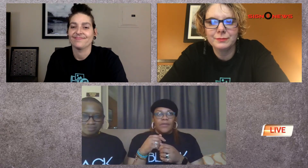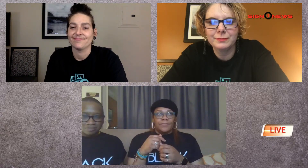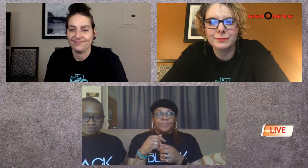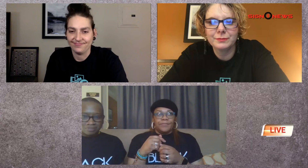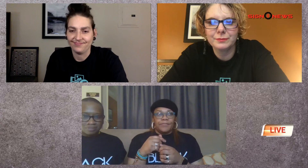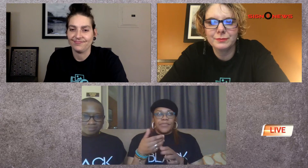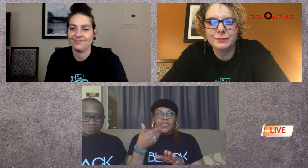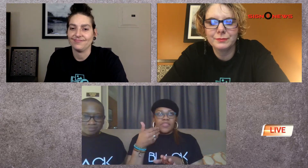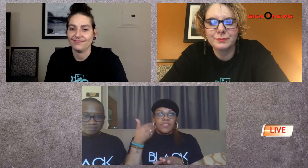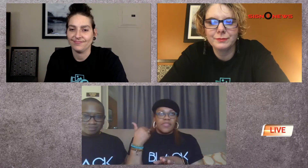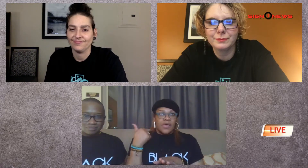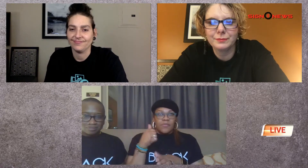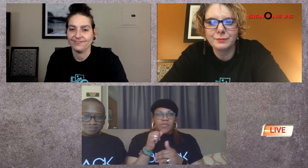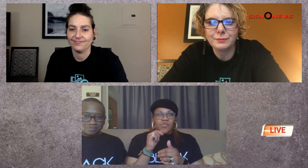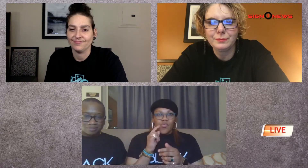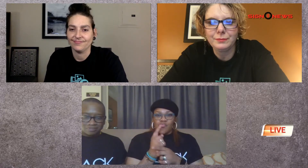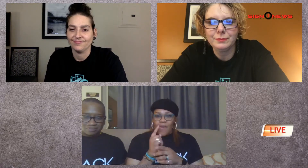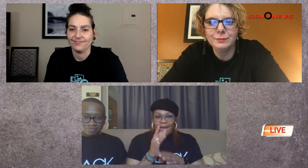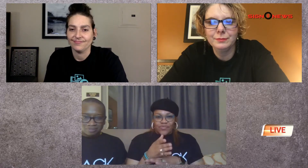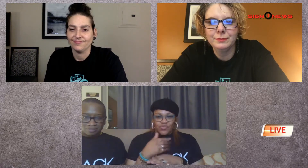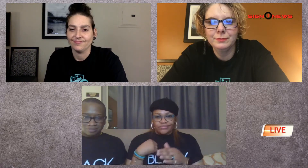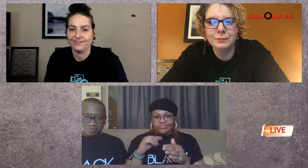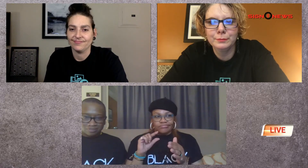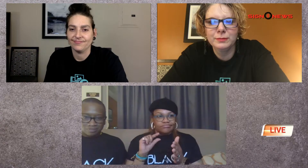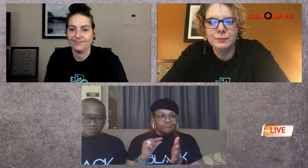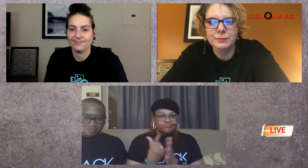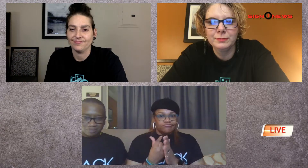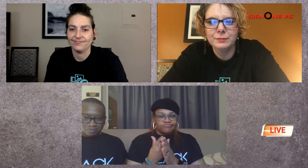You have to raise money. And